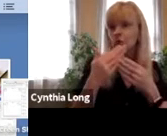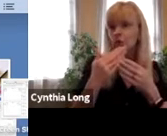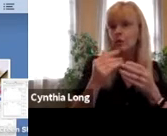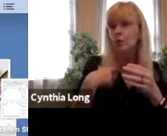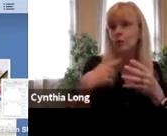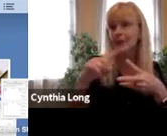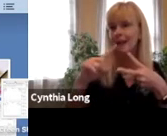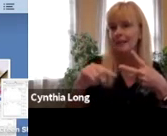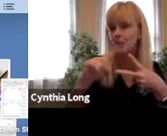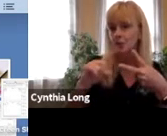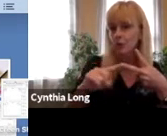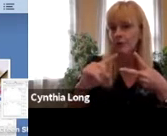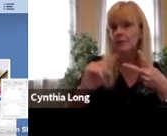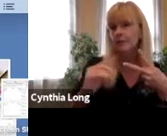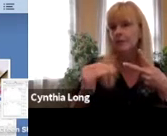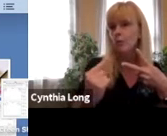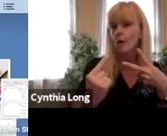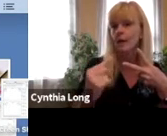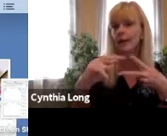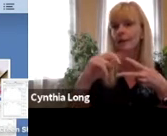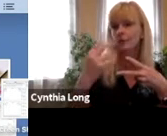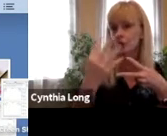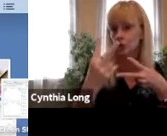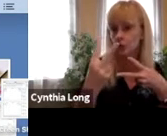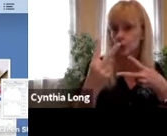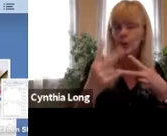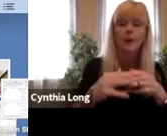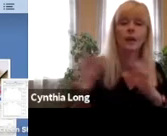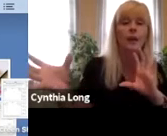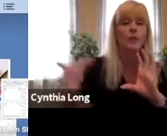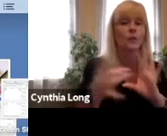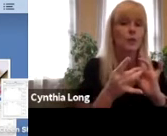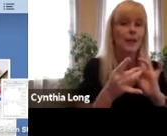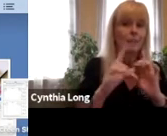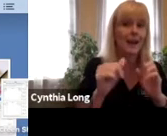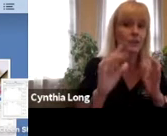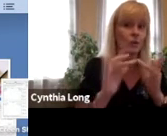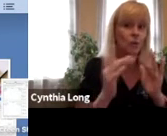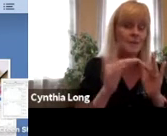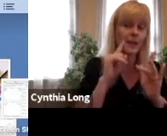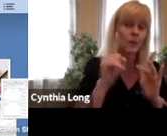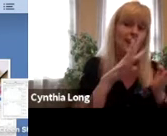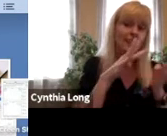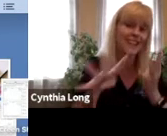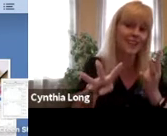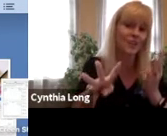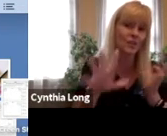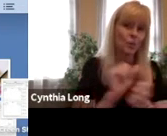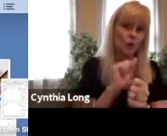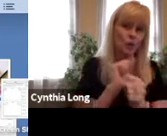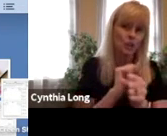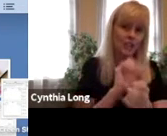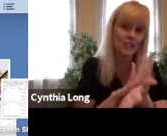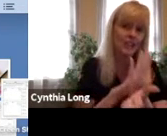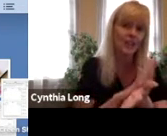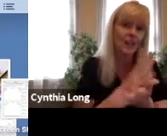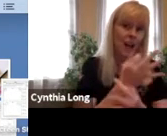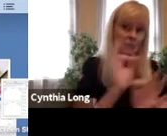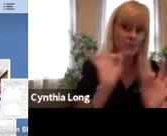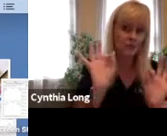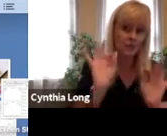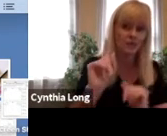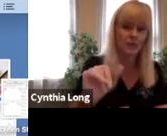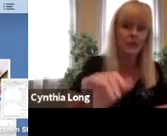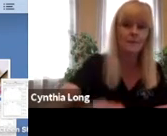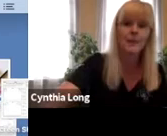spelling receptive, that's good. We're going to be having 2 levels, level 1 and level 2. And those relate back to the website where they can download the